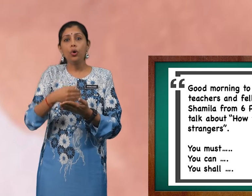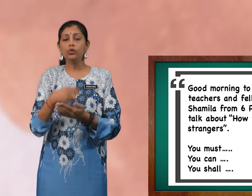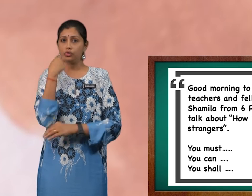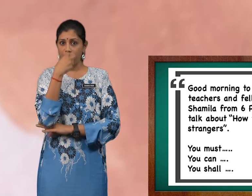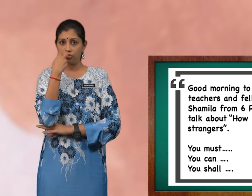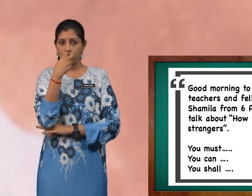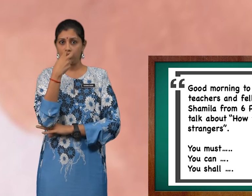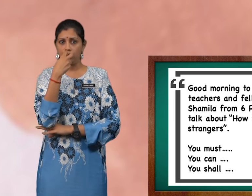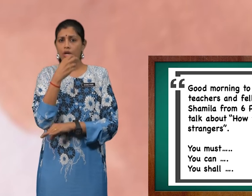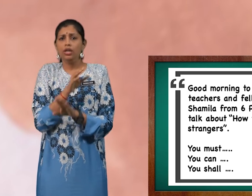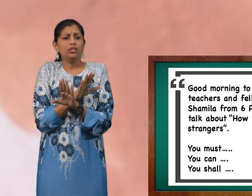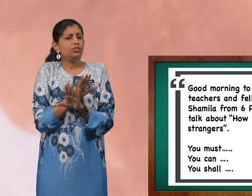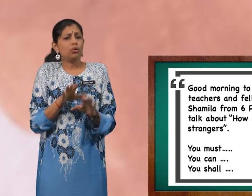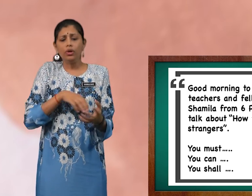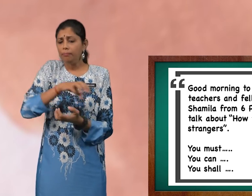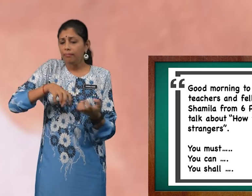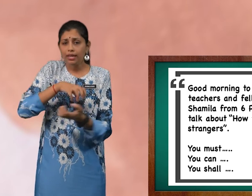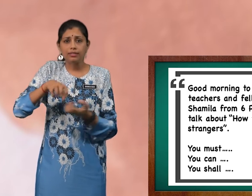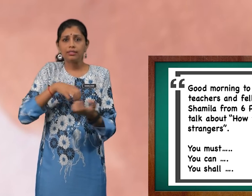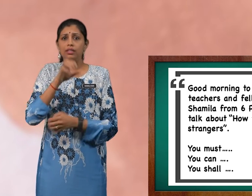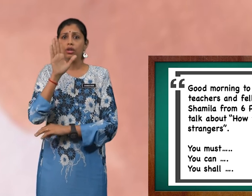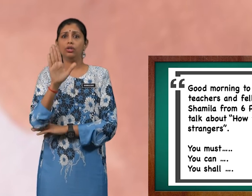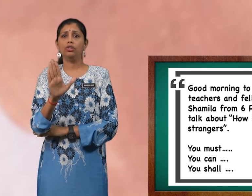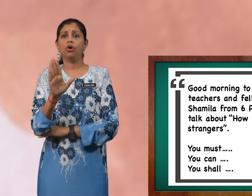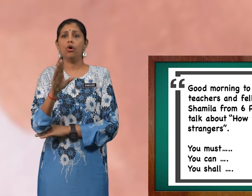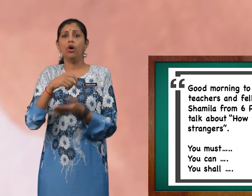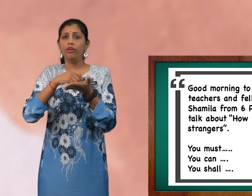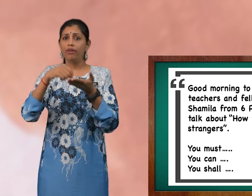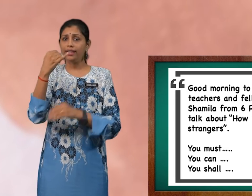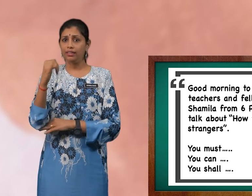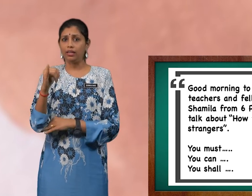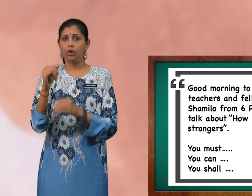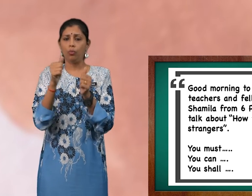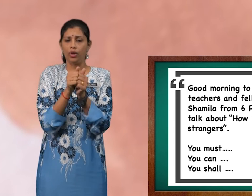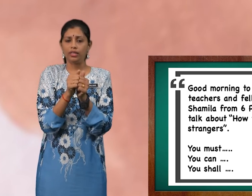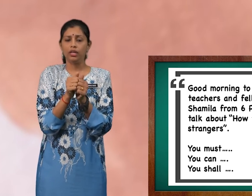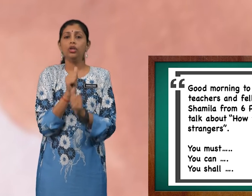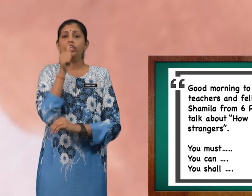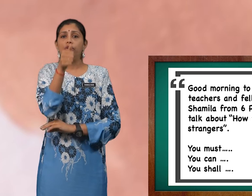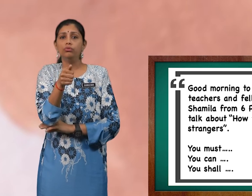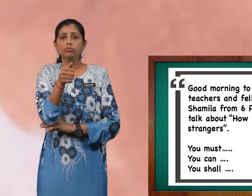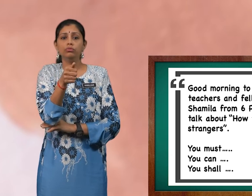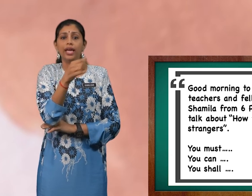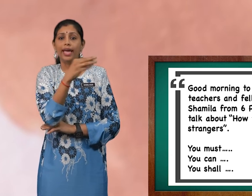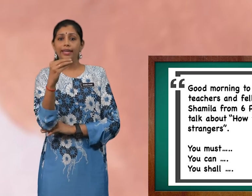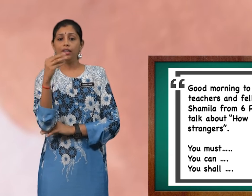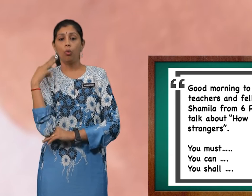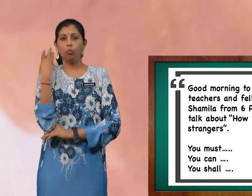whole speech. Don't mix your writing with you and we.